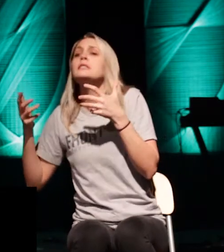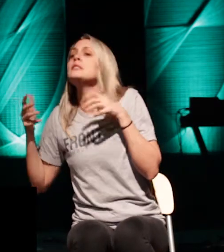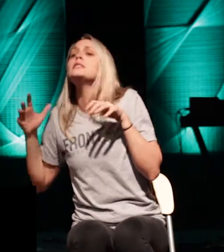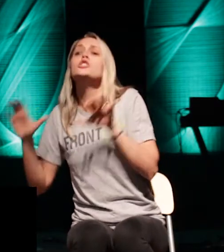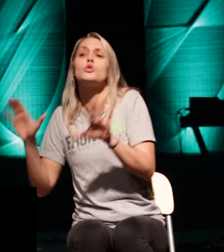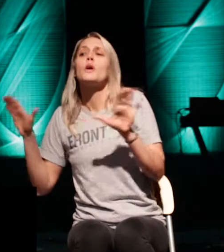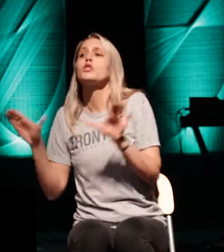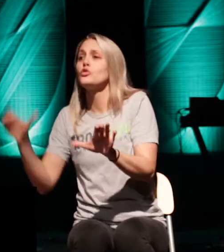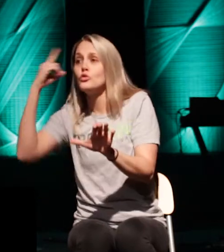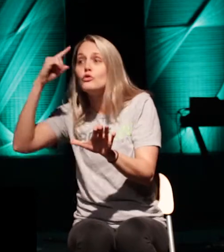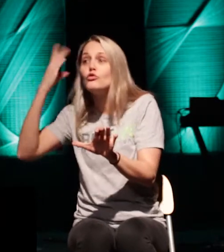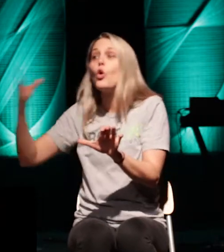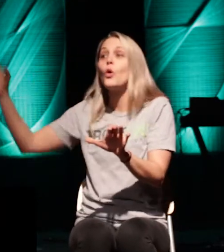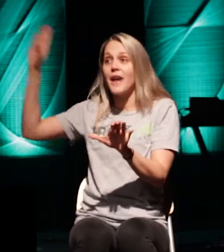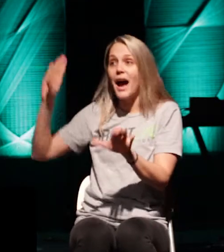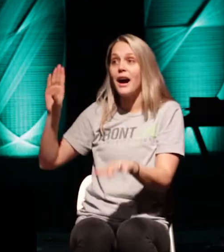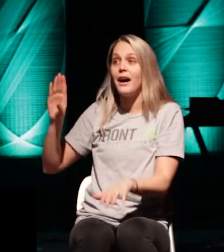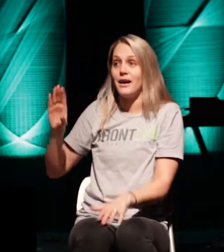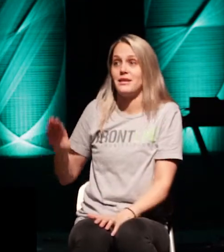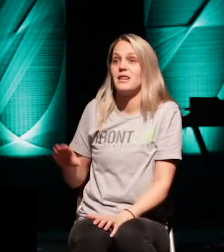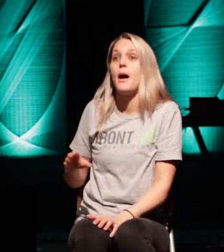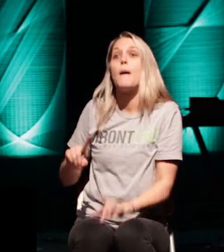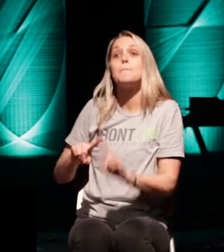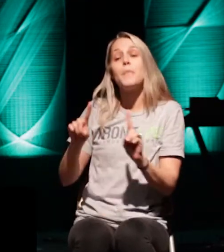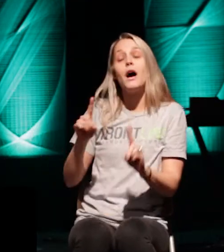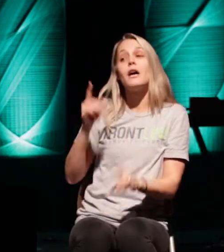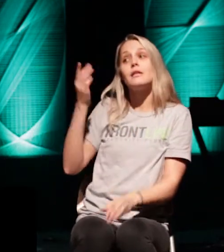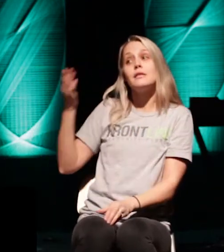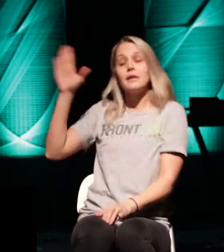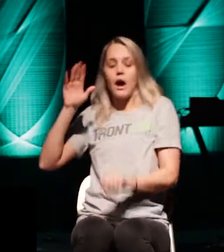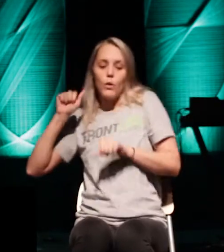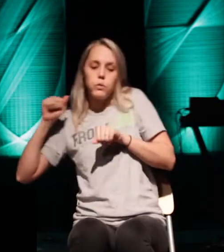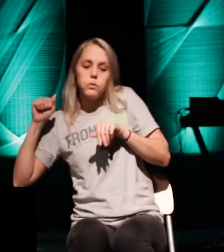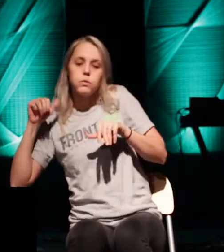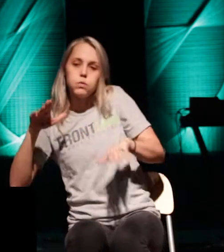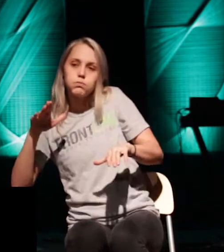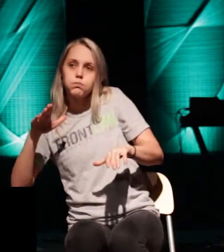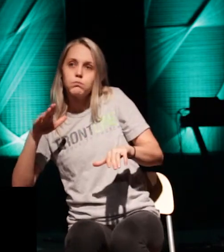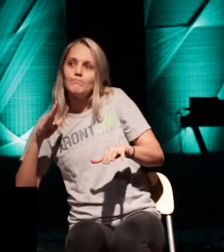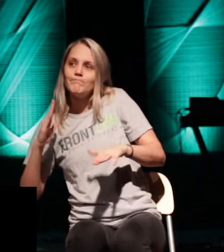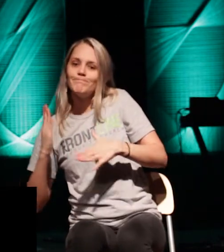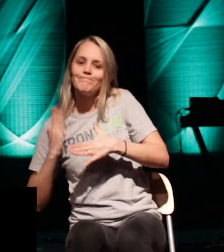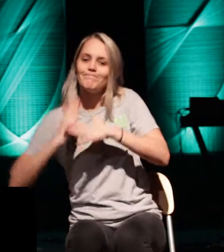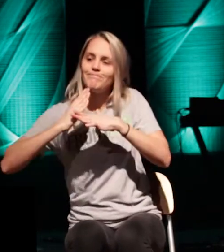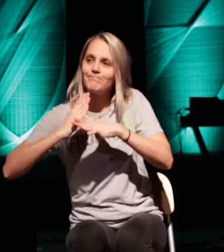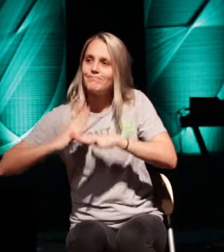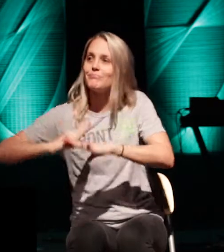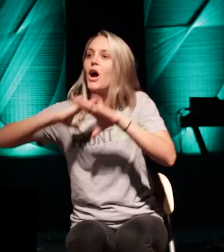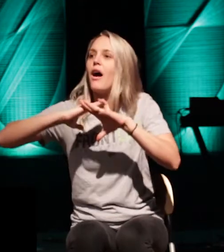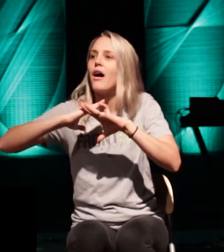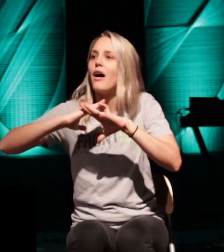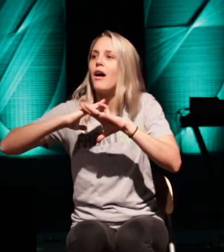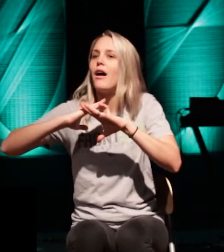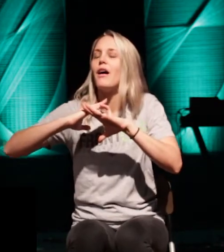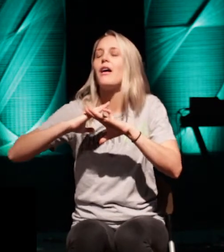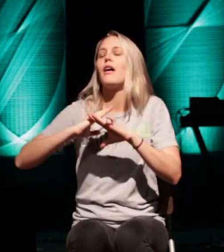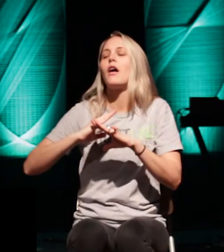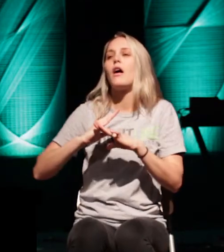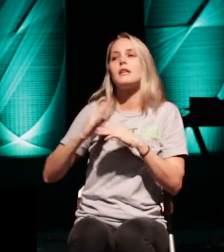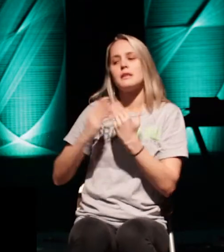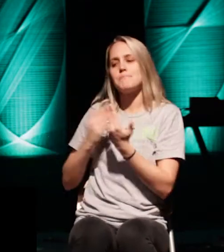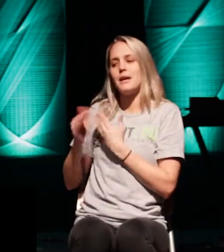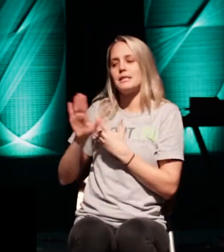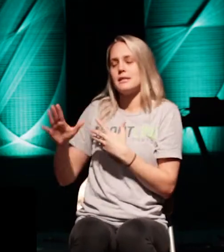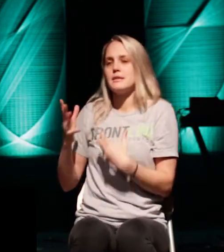for God. And an act of God intervenes and provides a course correction outside of Jonah's desires that brings